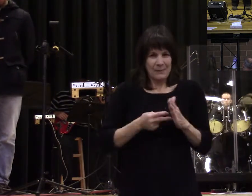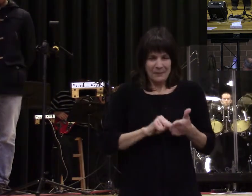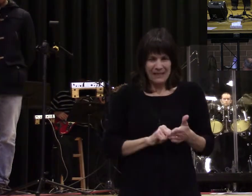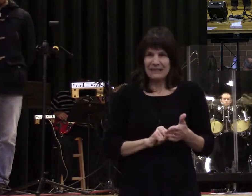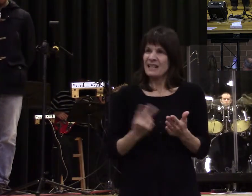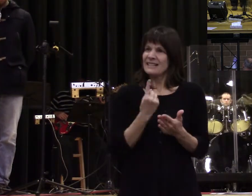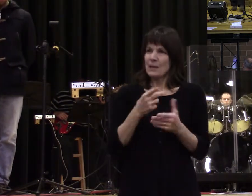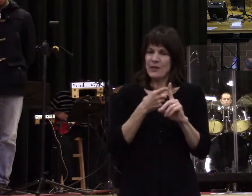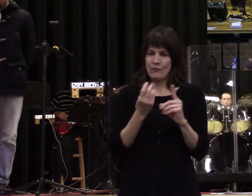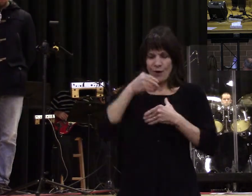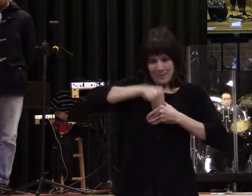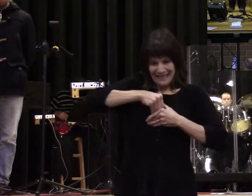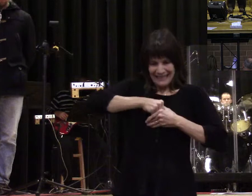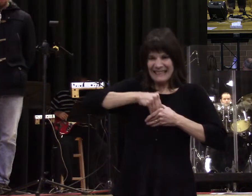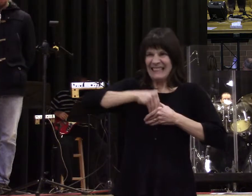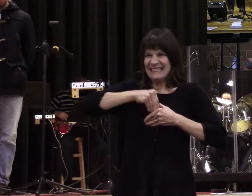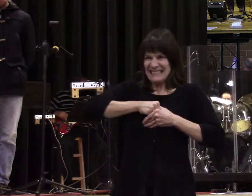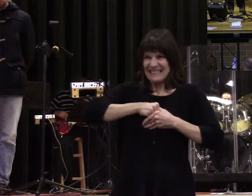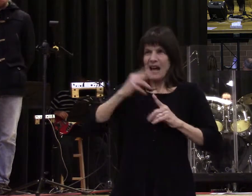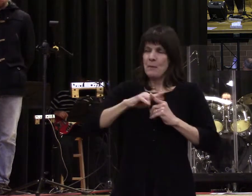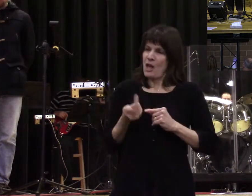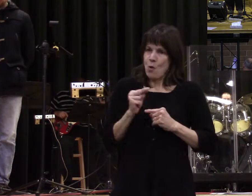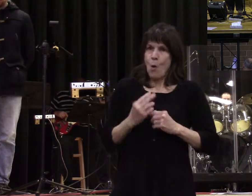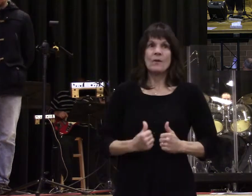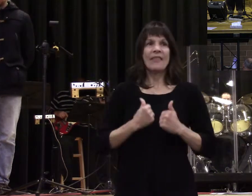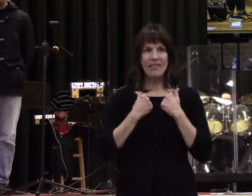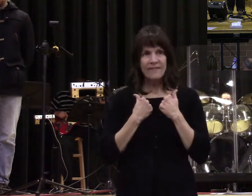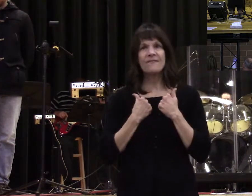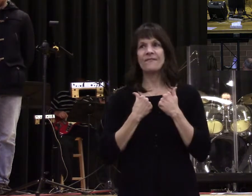song. It's personal, you know.